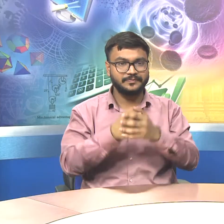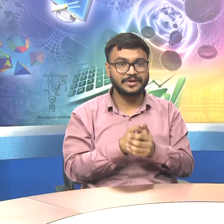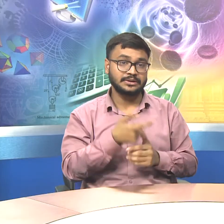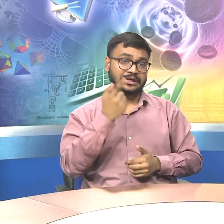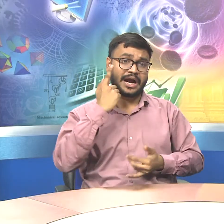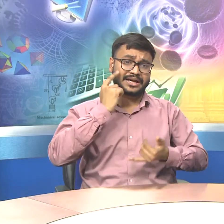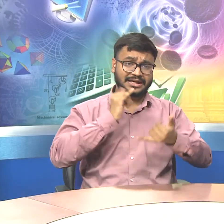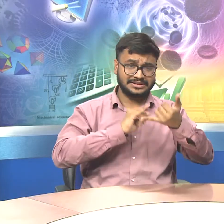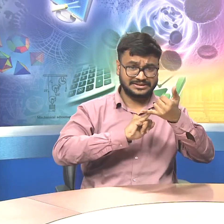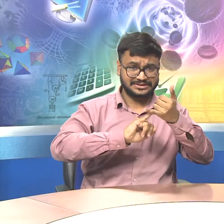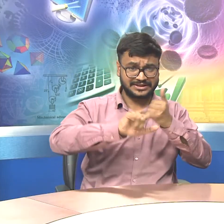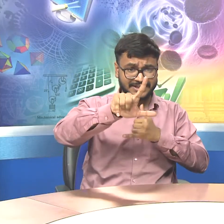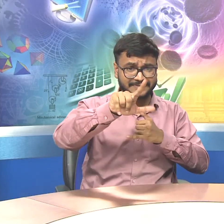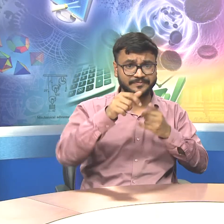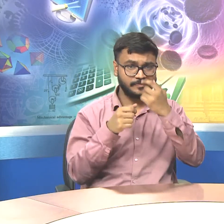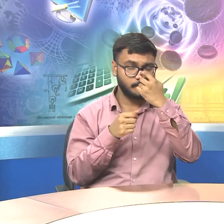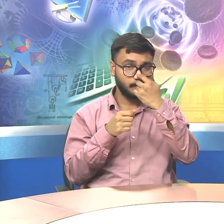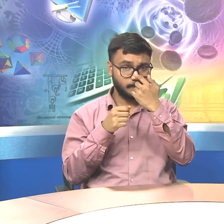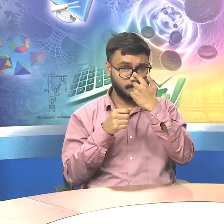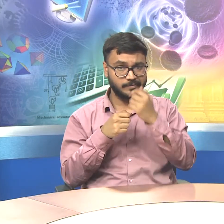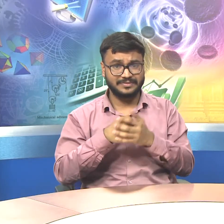For example,